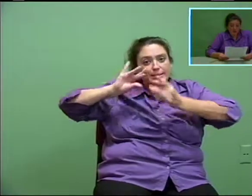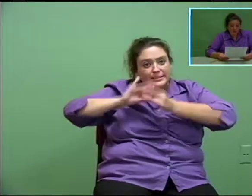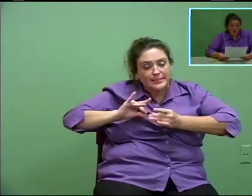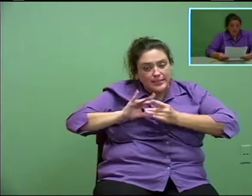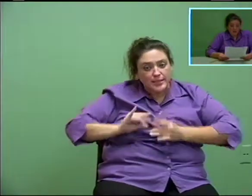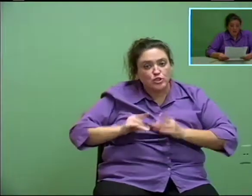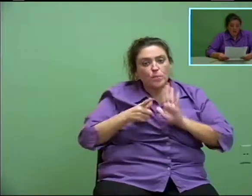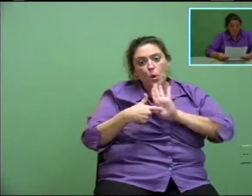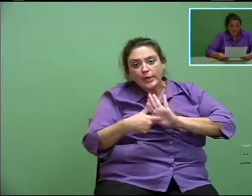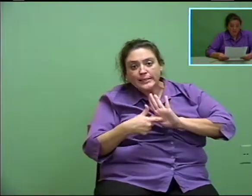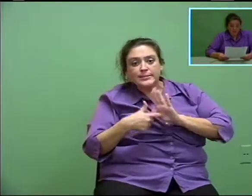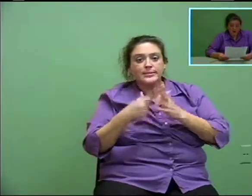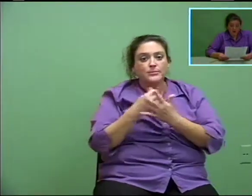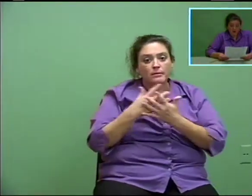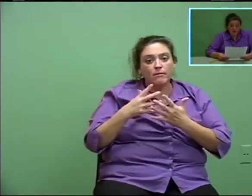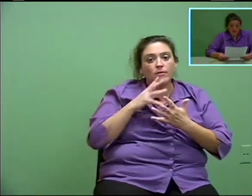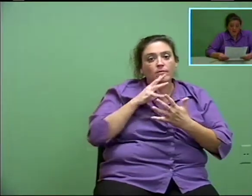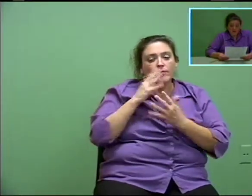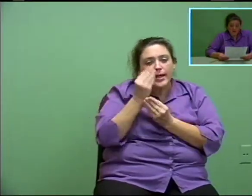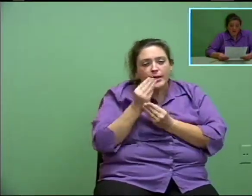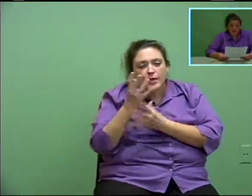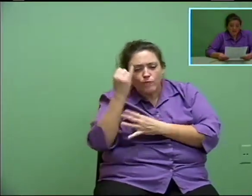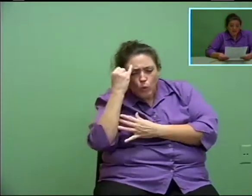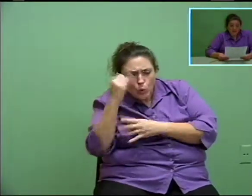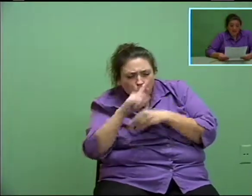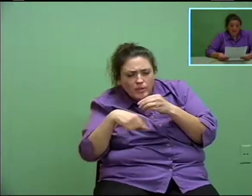clues about what happened in an indirect way.